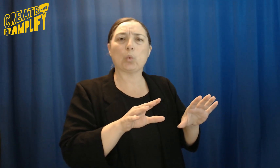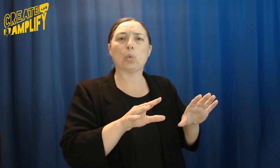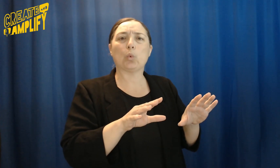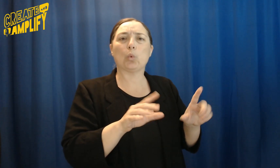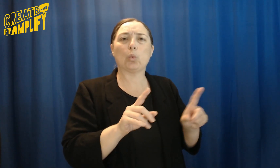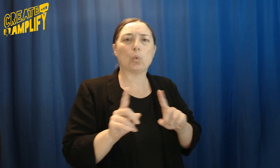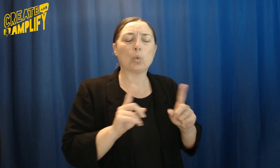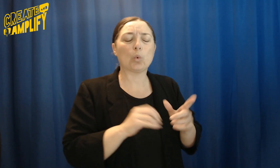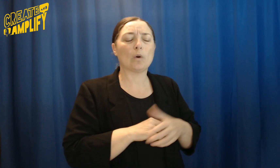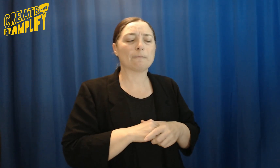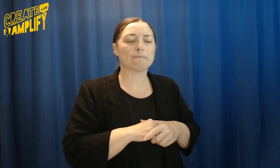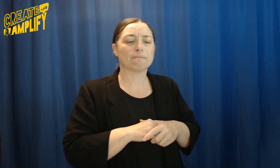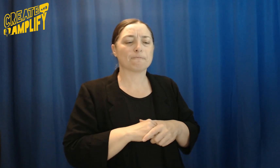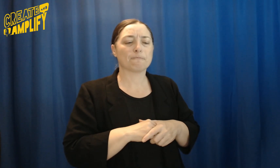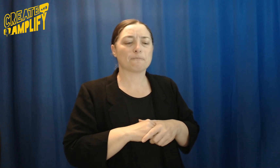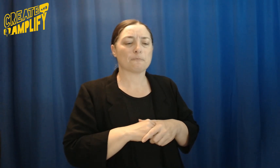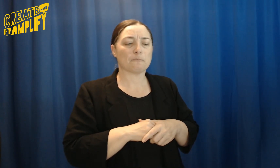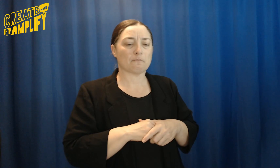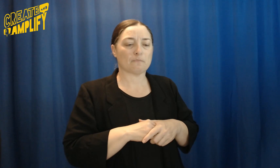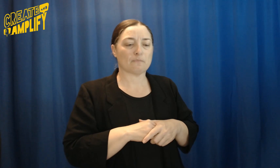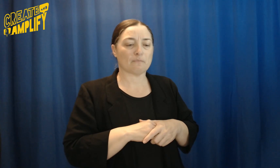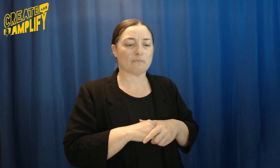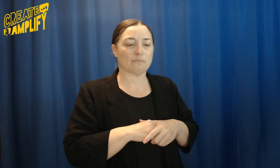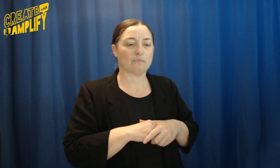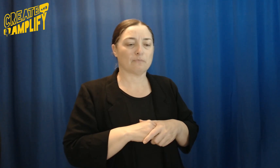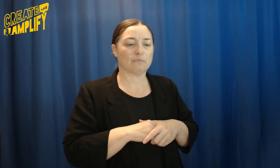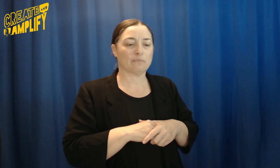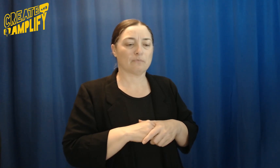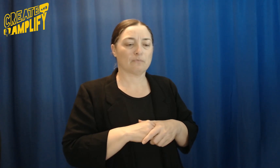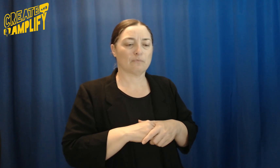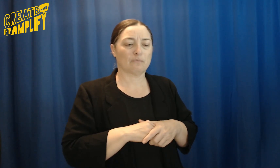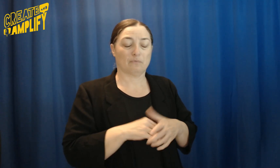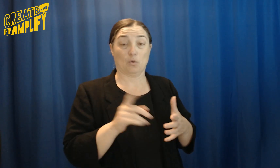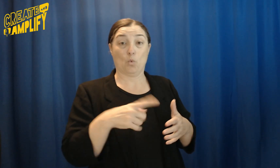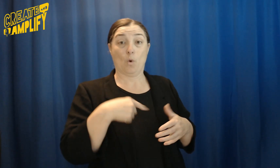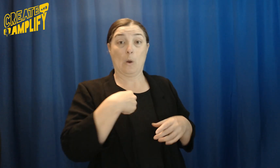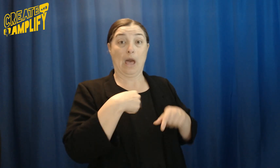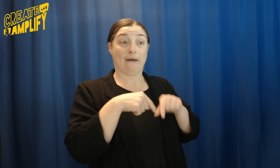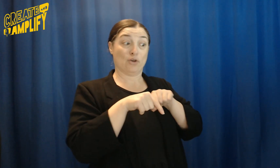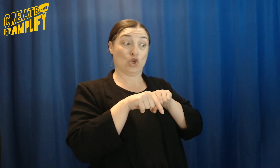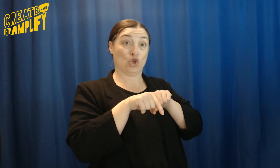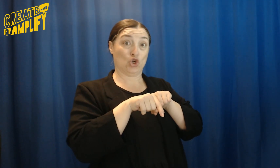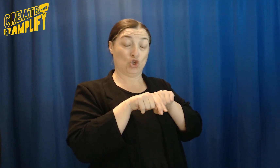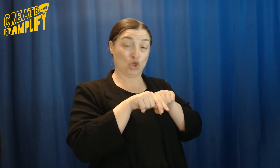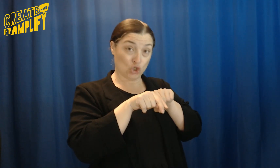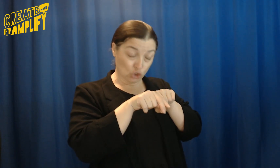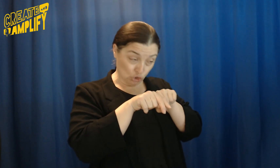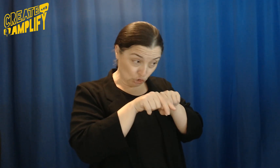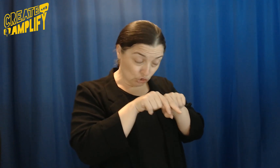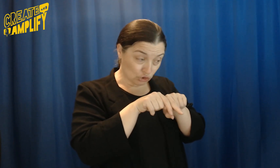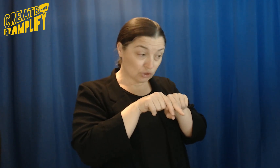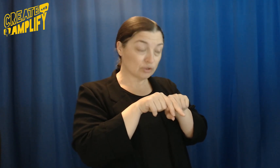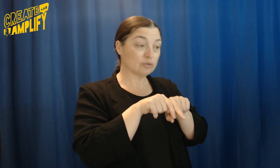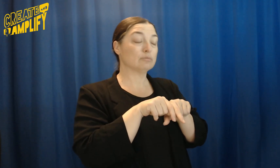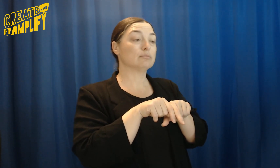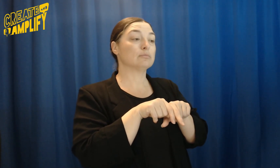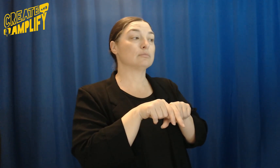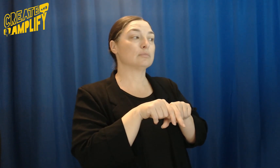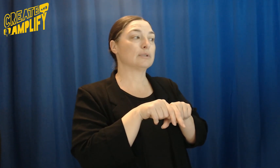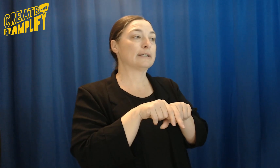I've learned through trial and error more than anything else is that little actions matter more